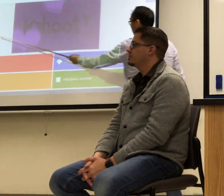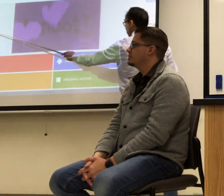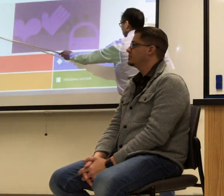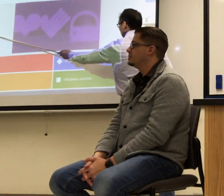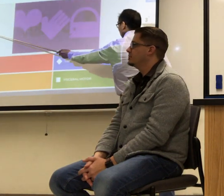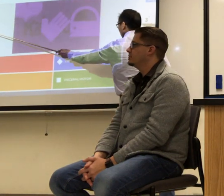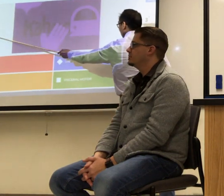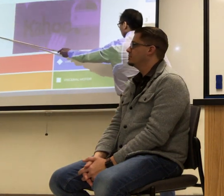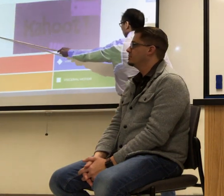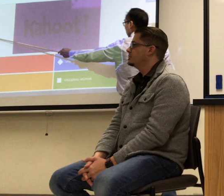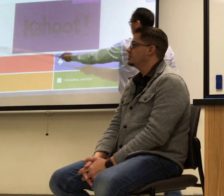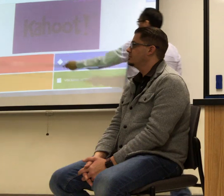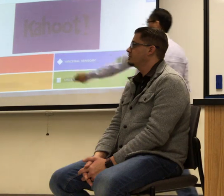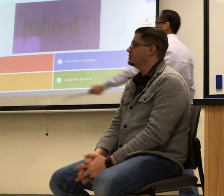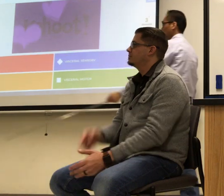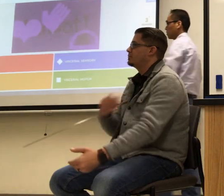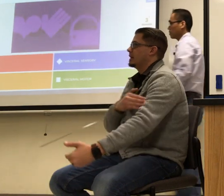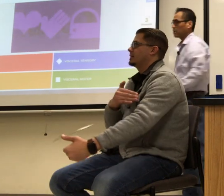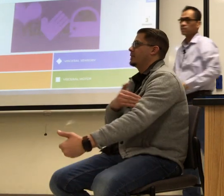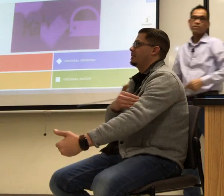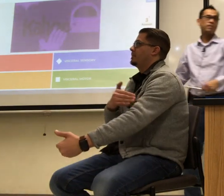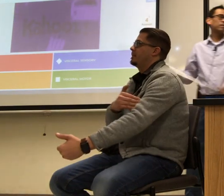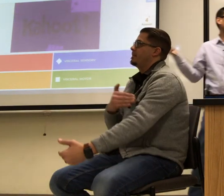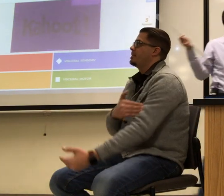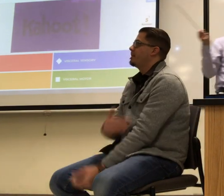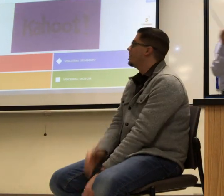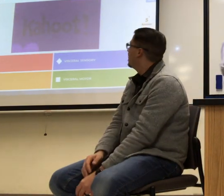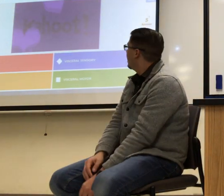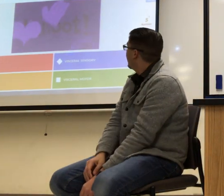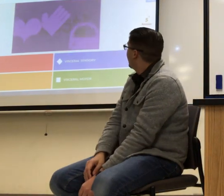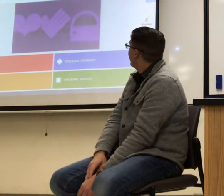And time is running out.